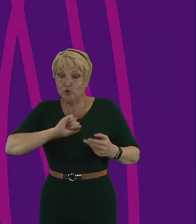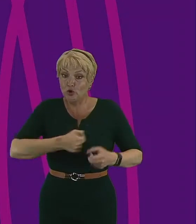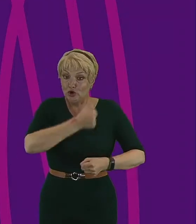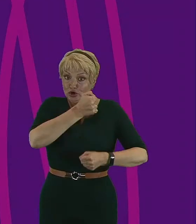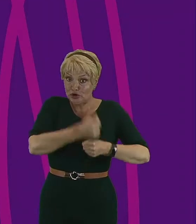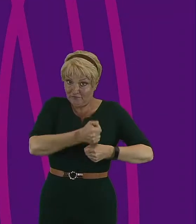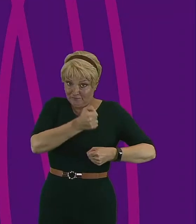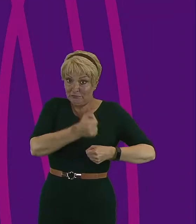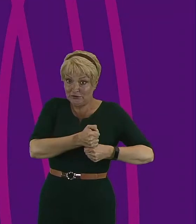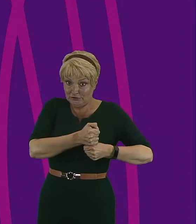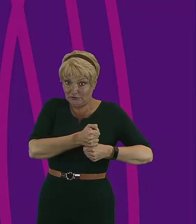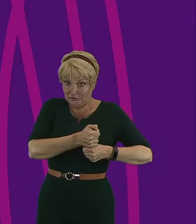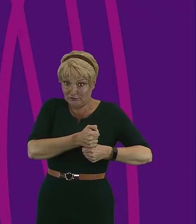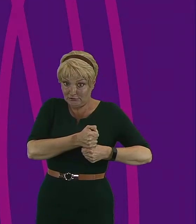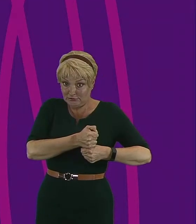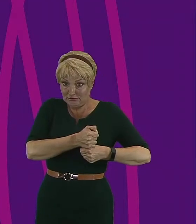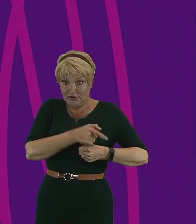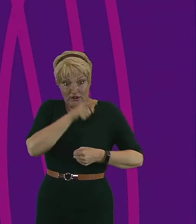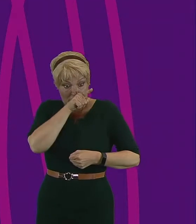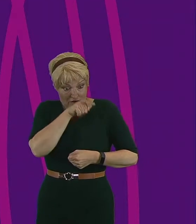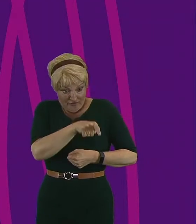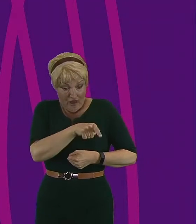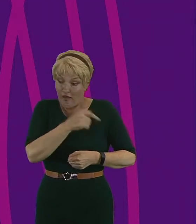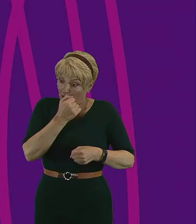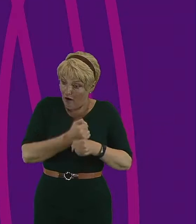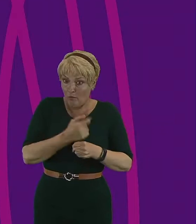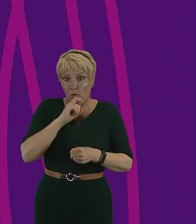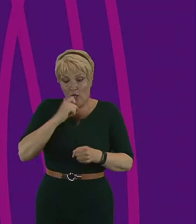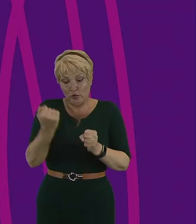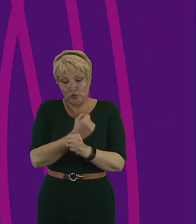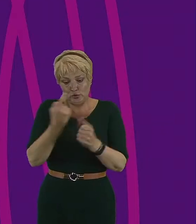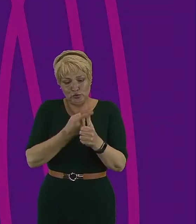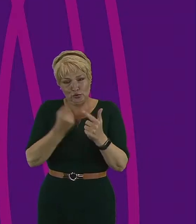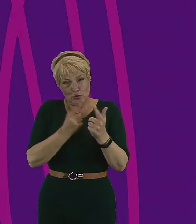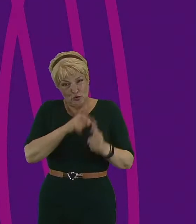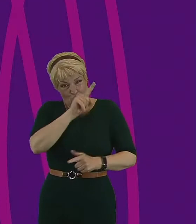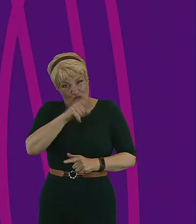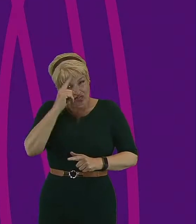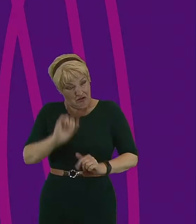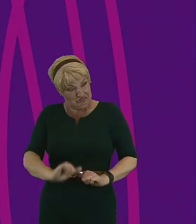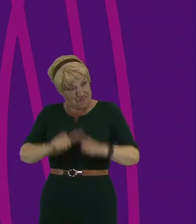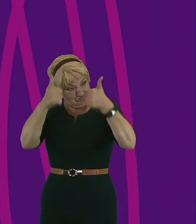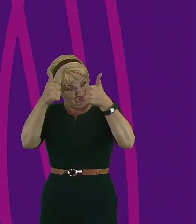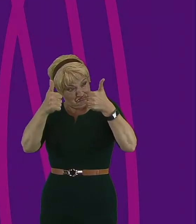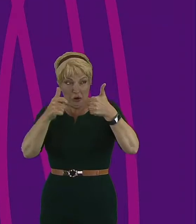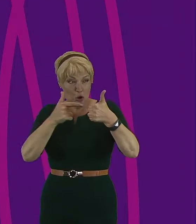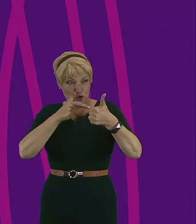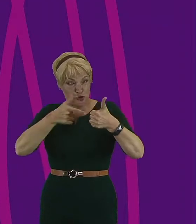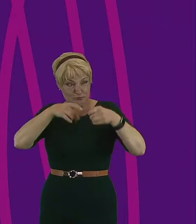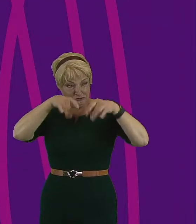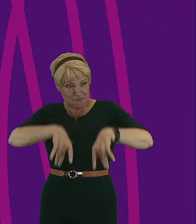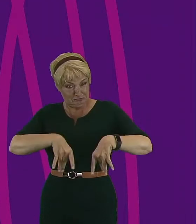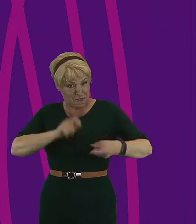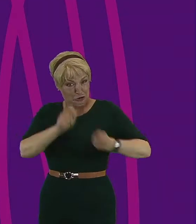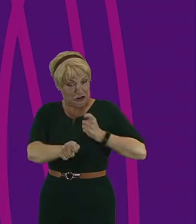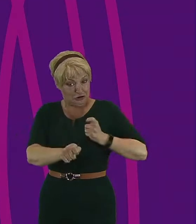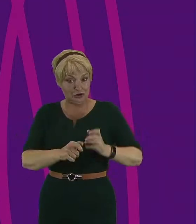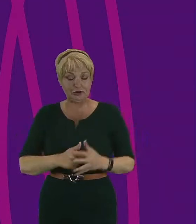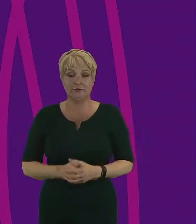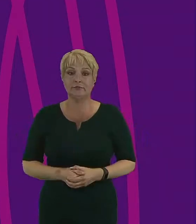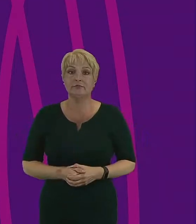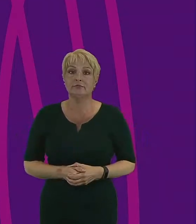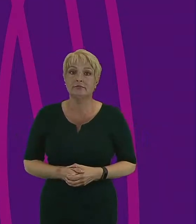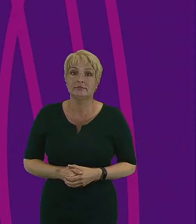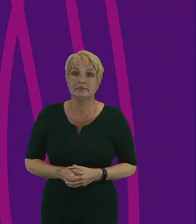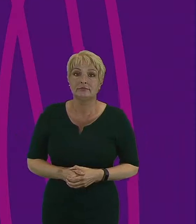with retrospective approval of government action, is still fit for purpose? Cabinet Secretary.